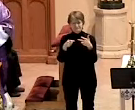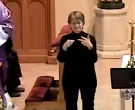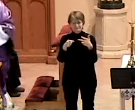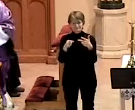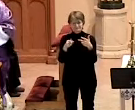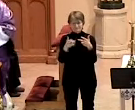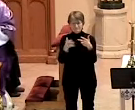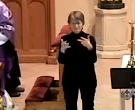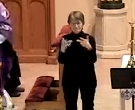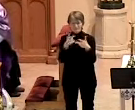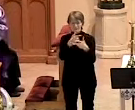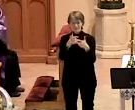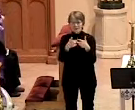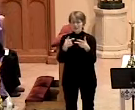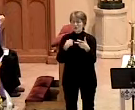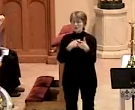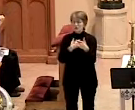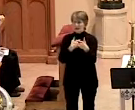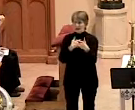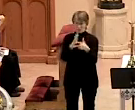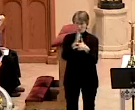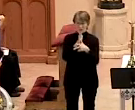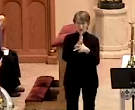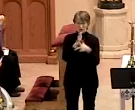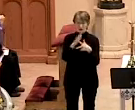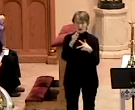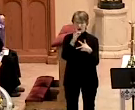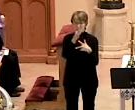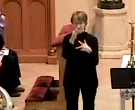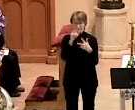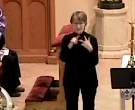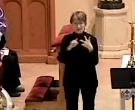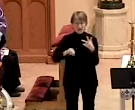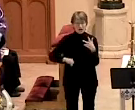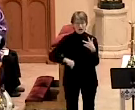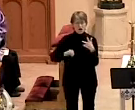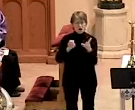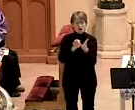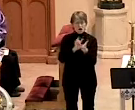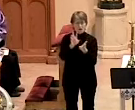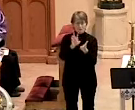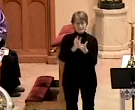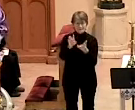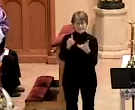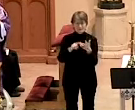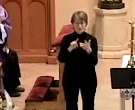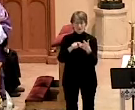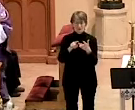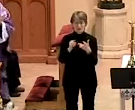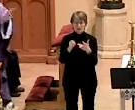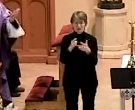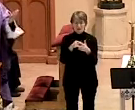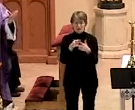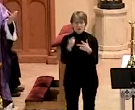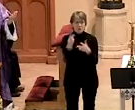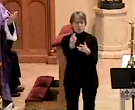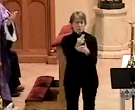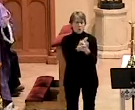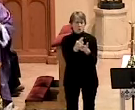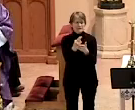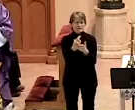Matthew's gospel that we have prayer, fasting, and almsgiving. I call it the Holy Trinity of